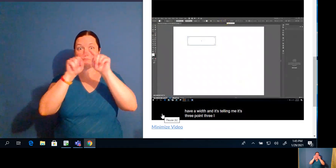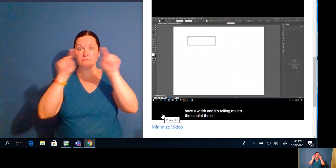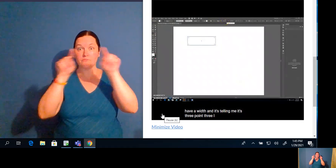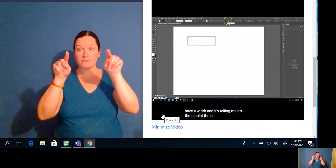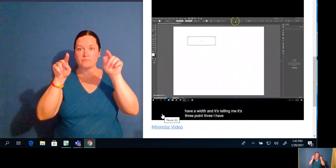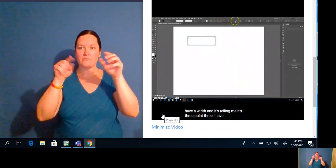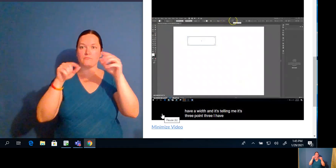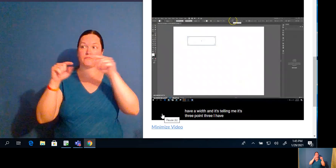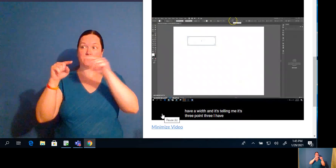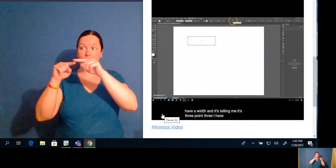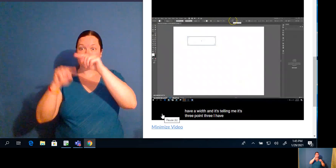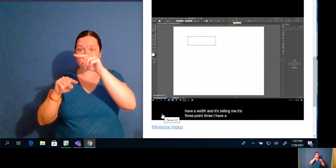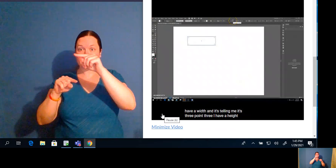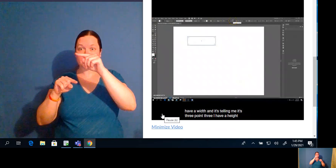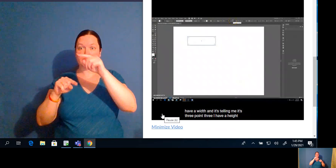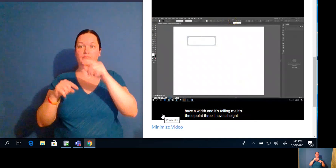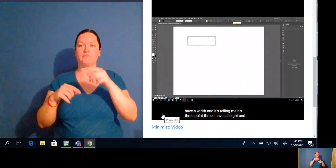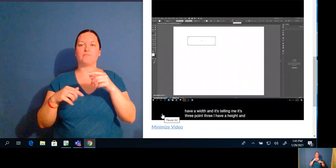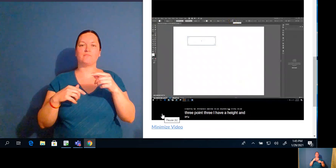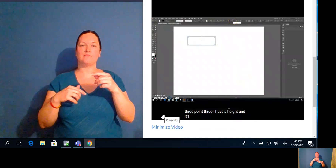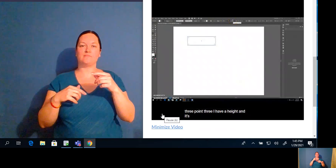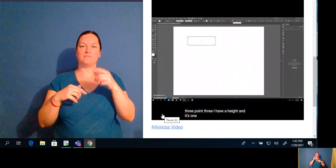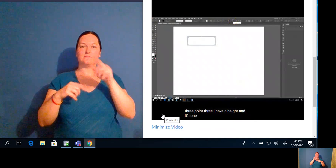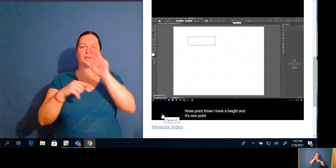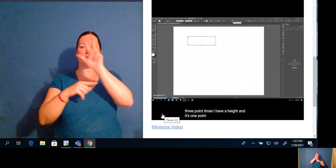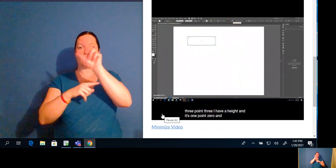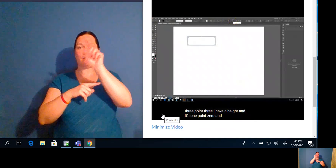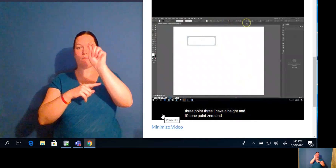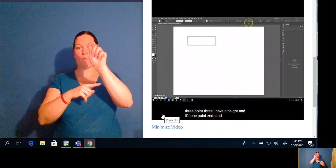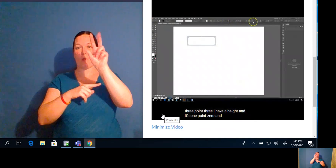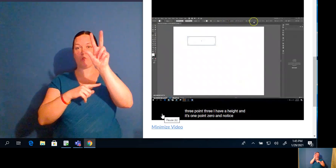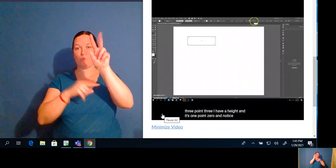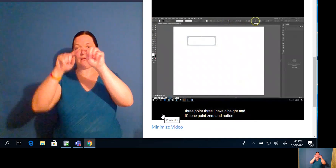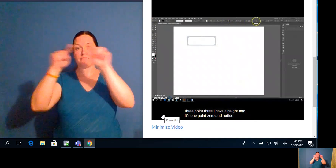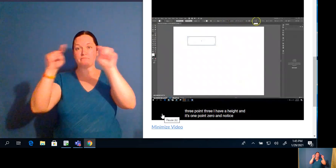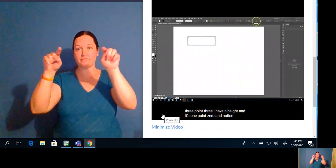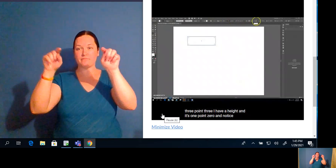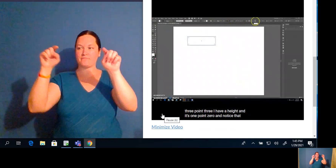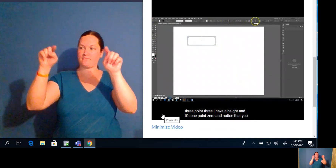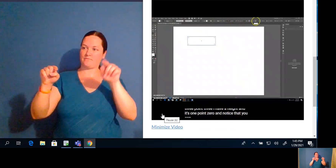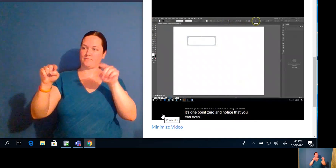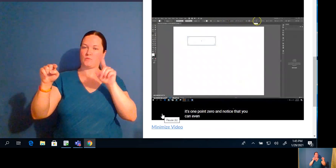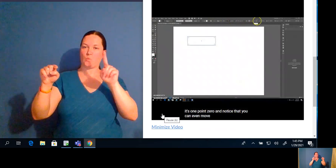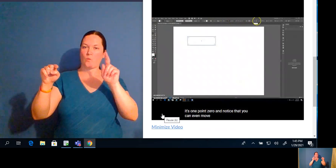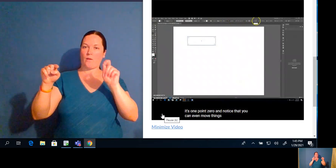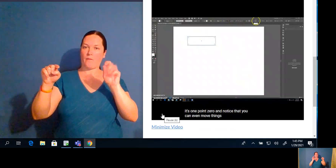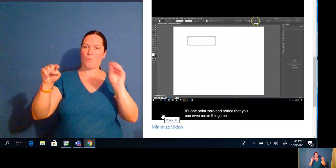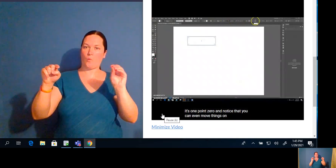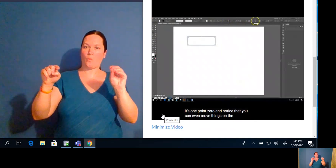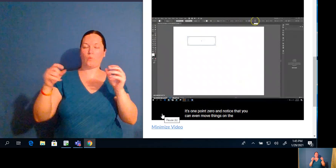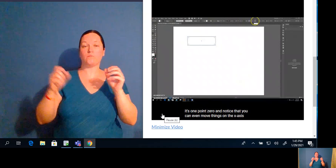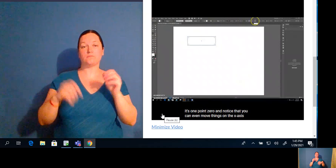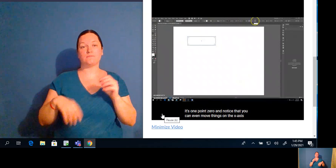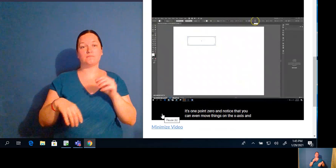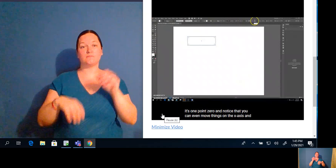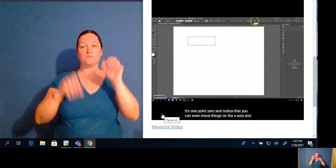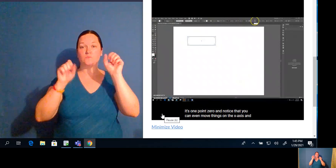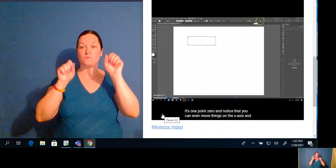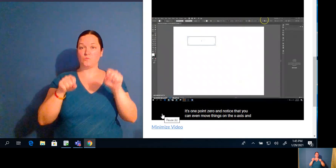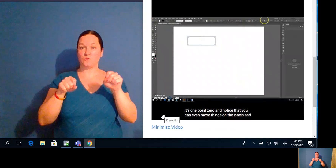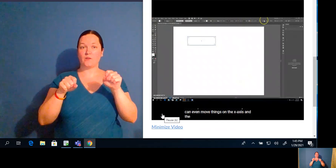me it's 3.3. I have a height, and it's 1.0. And notice that you can even move things on